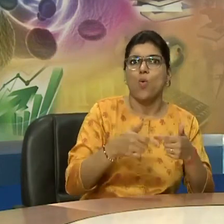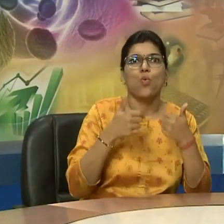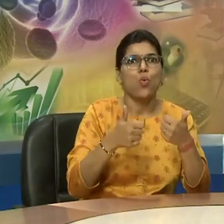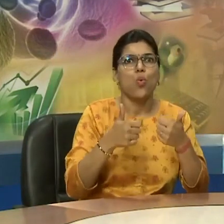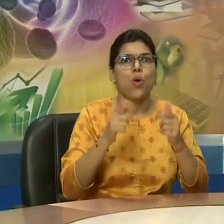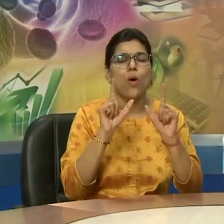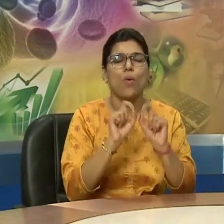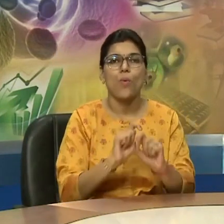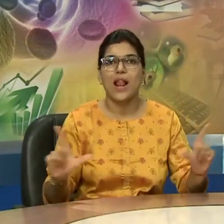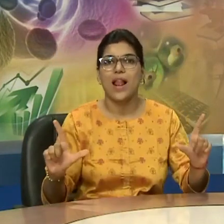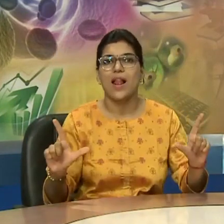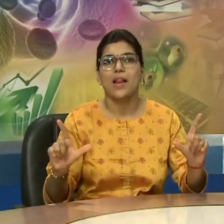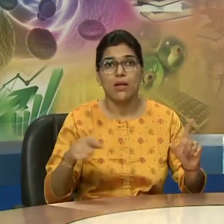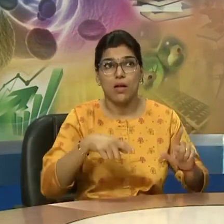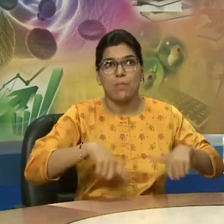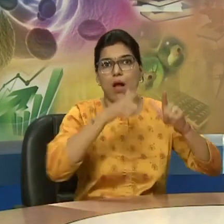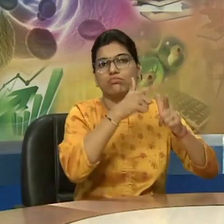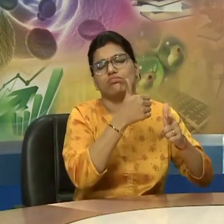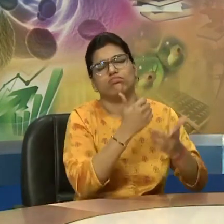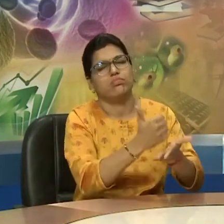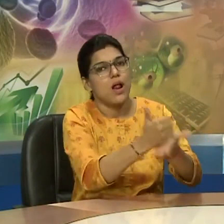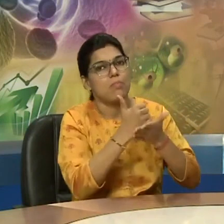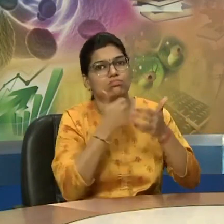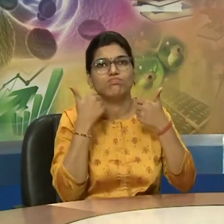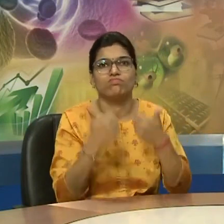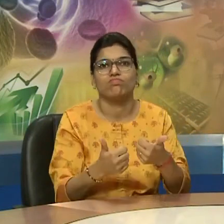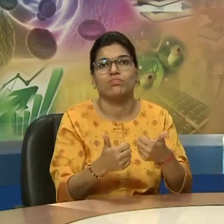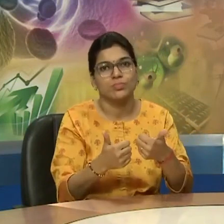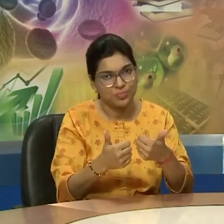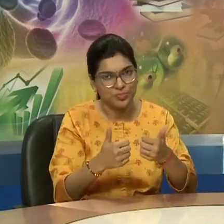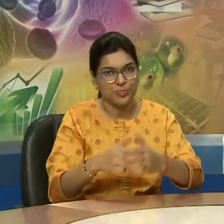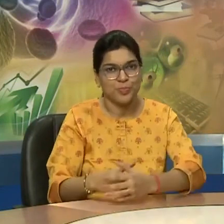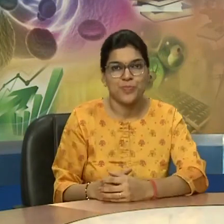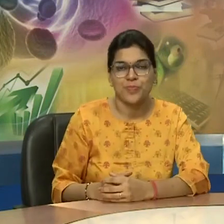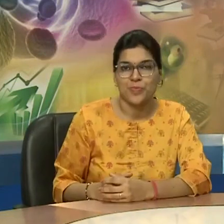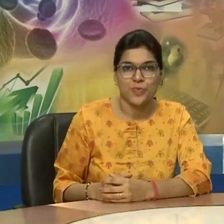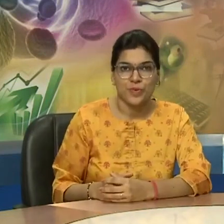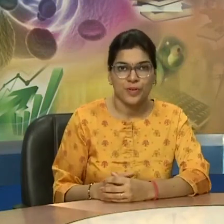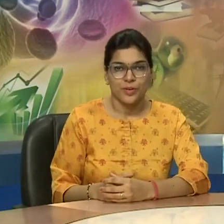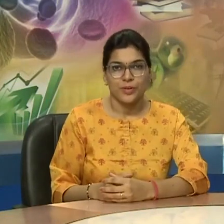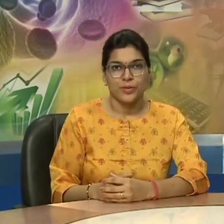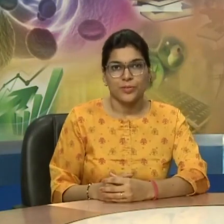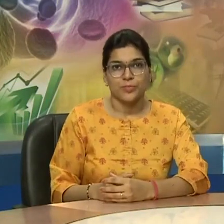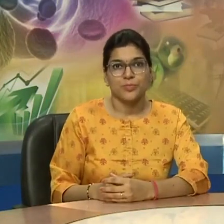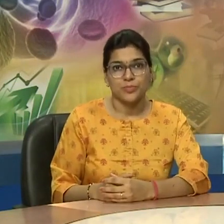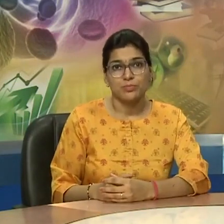temperature under the neem tree will be 25.